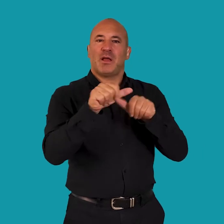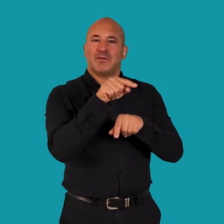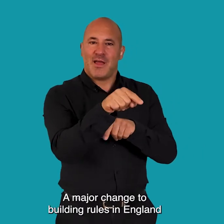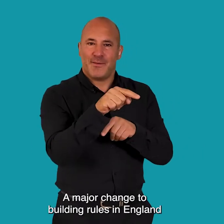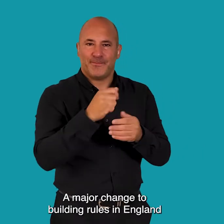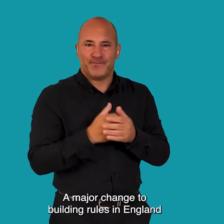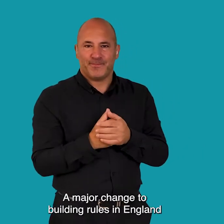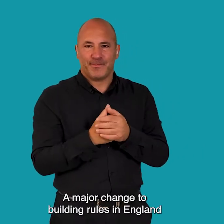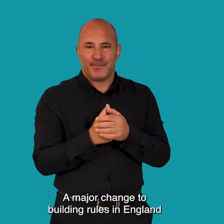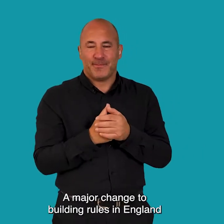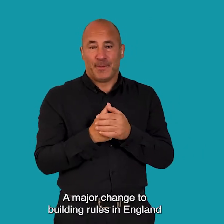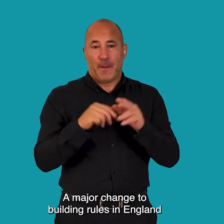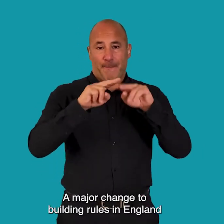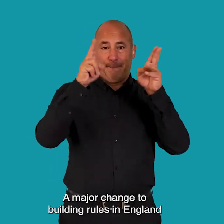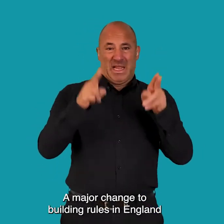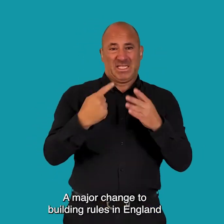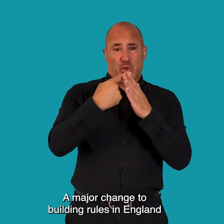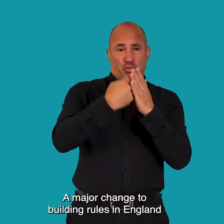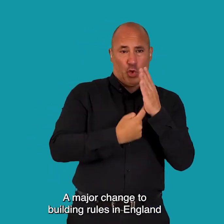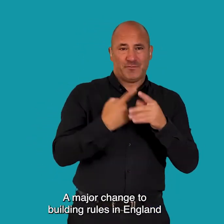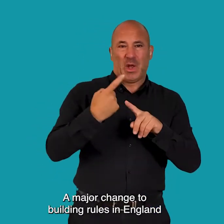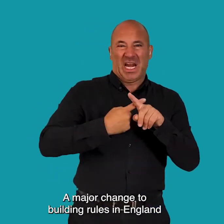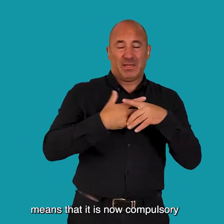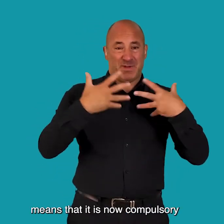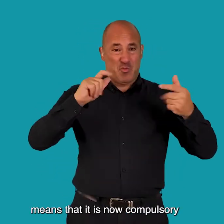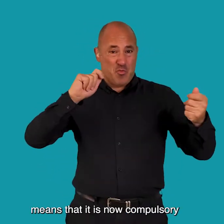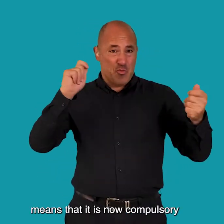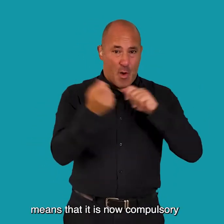A major change to building rules in England means that it is now